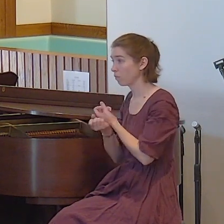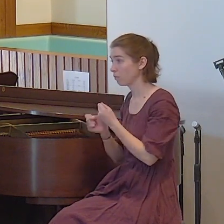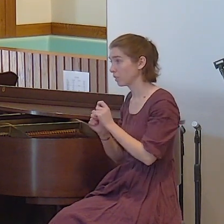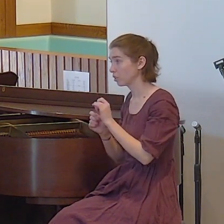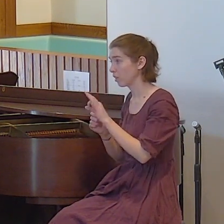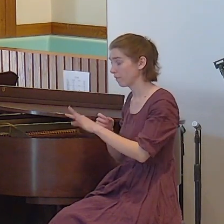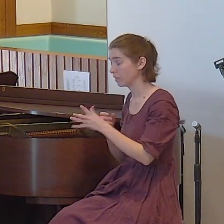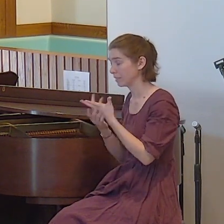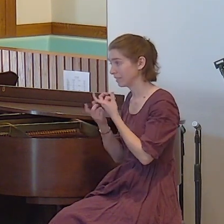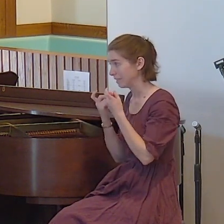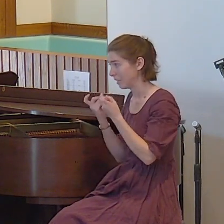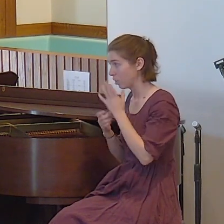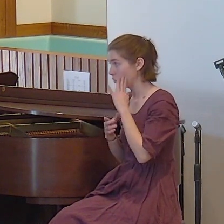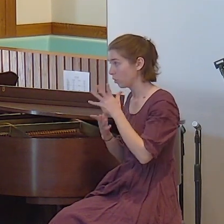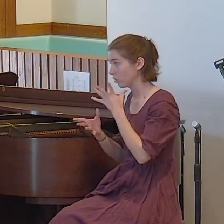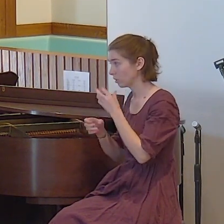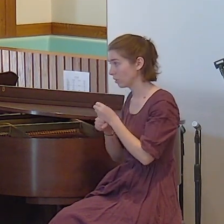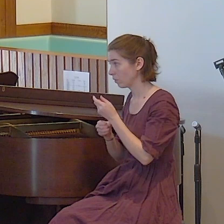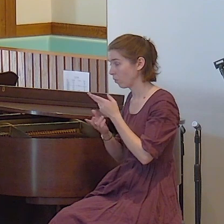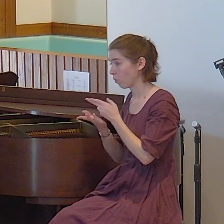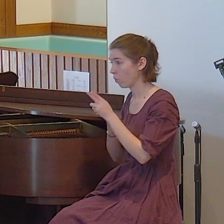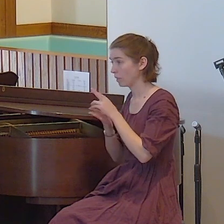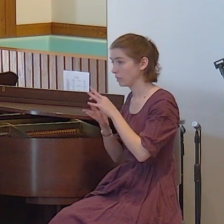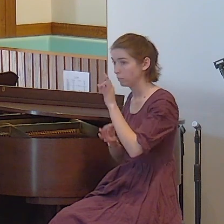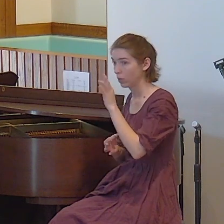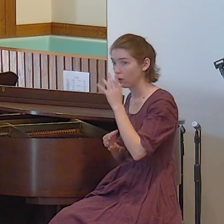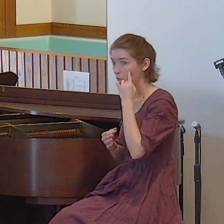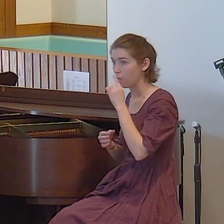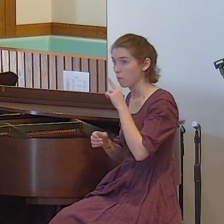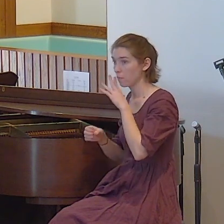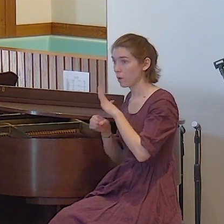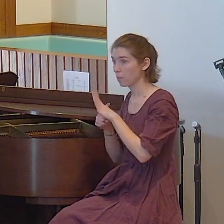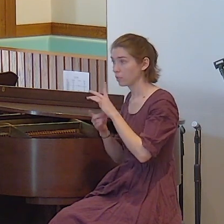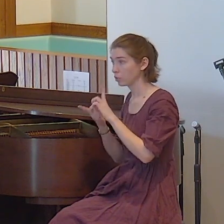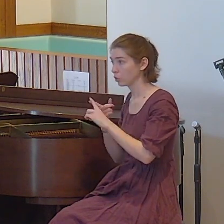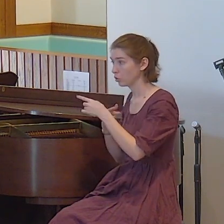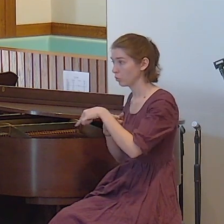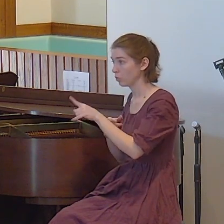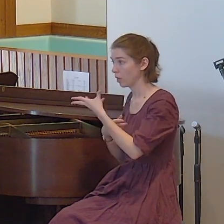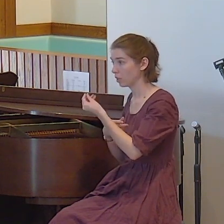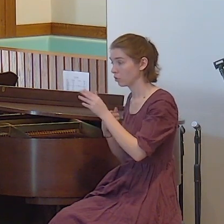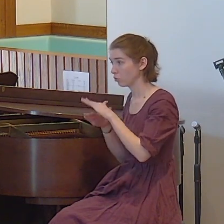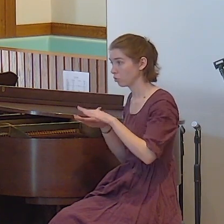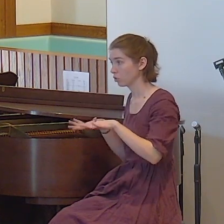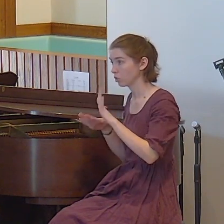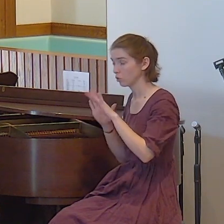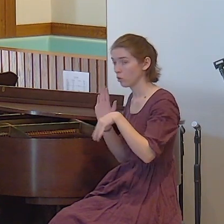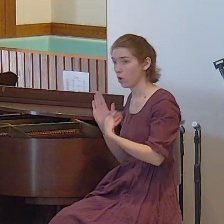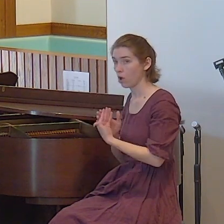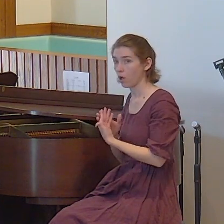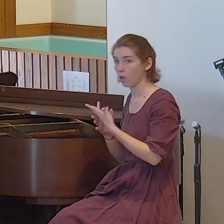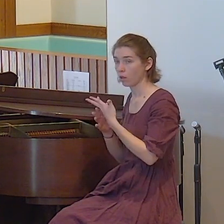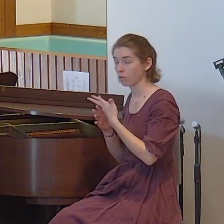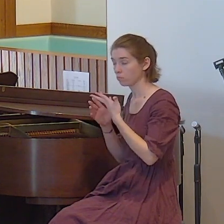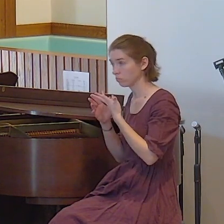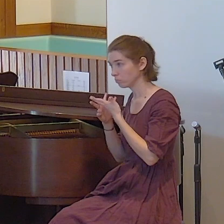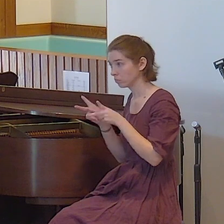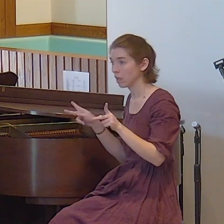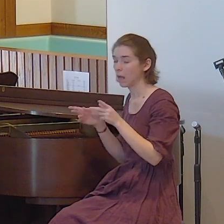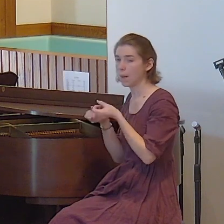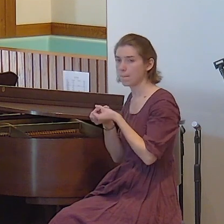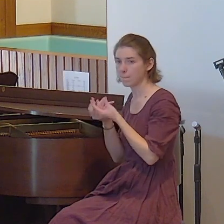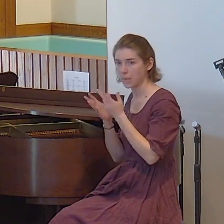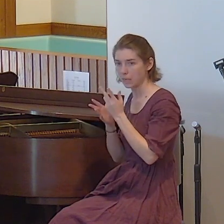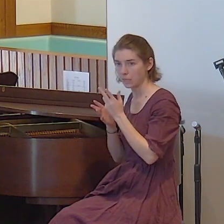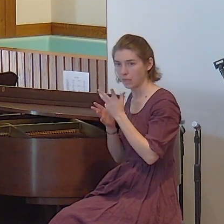sins, and you shall receive the gift of the Holy Spirit. For the promise is to you and to your children and to all who are far off, as many as